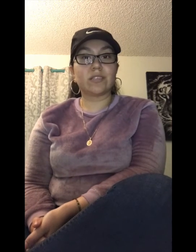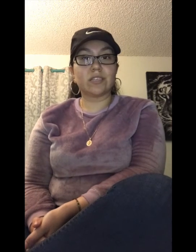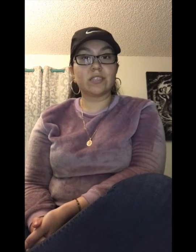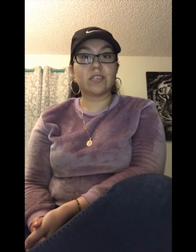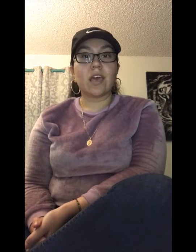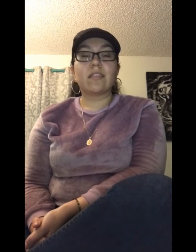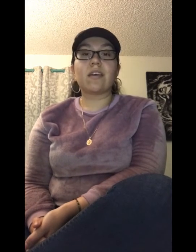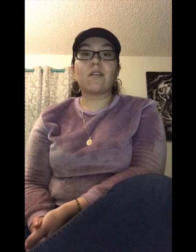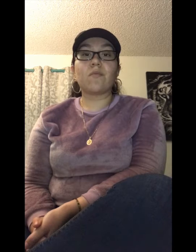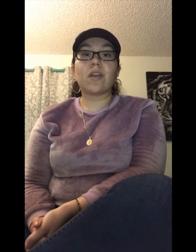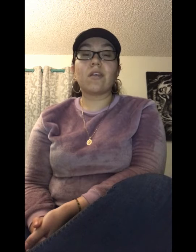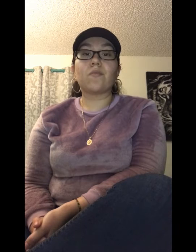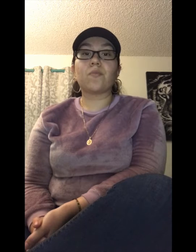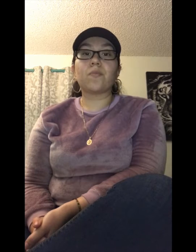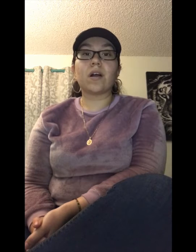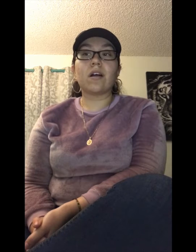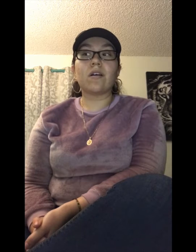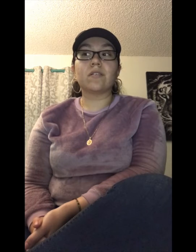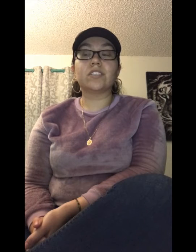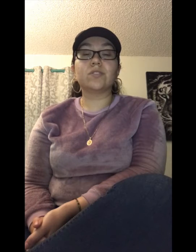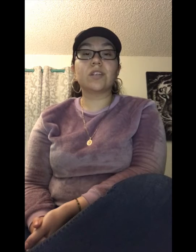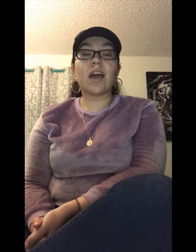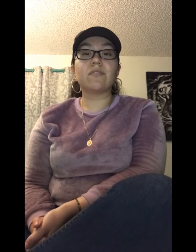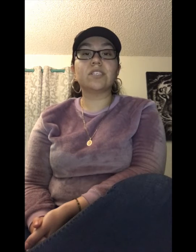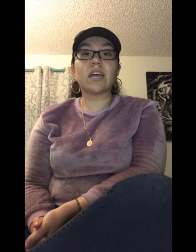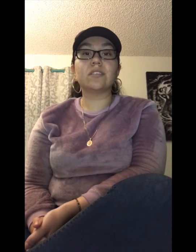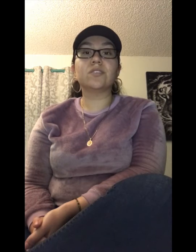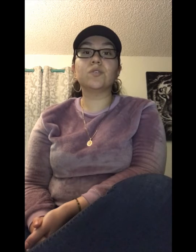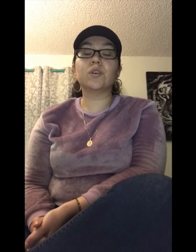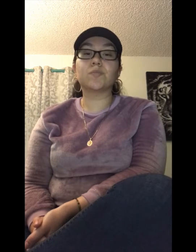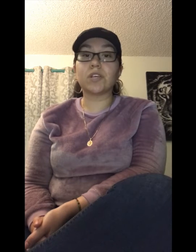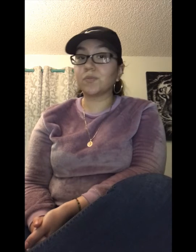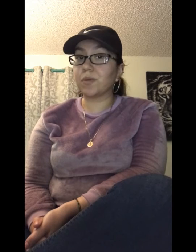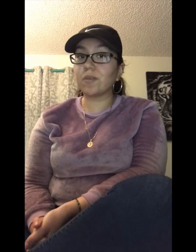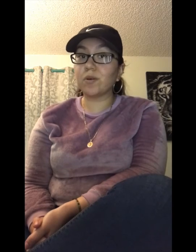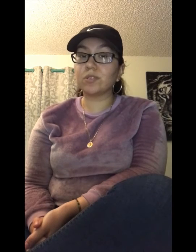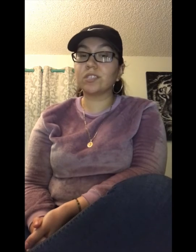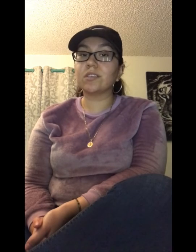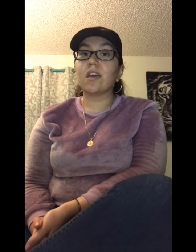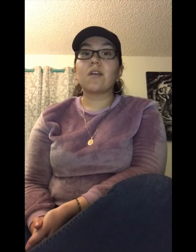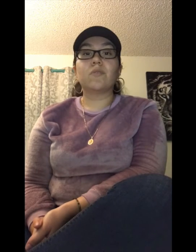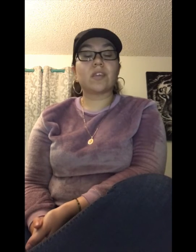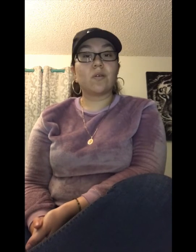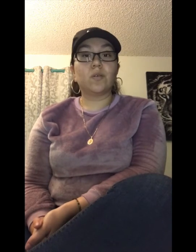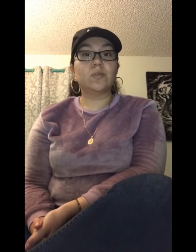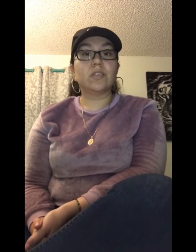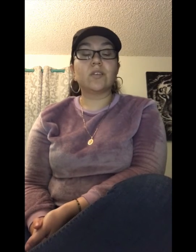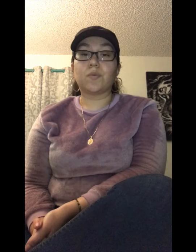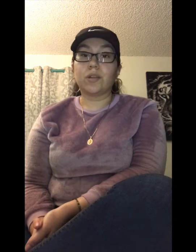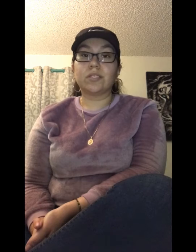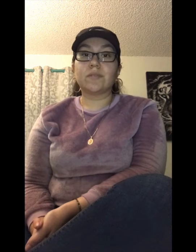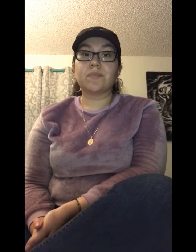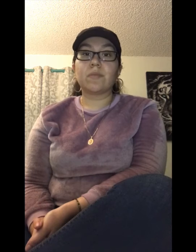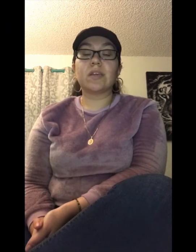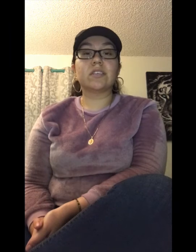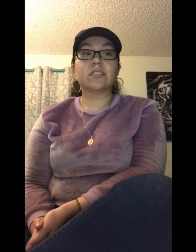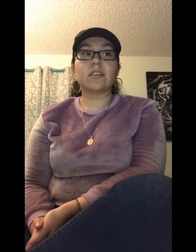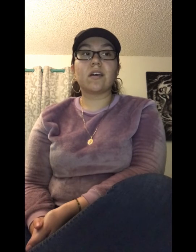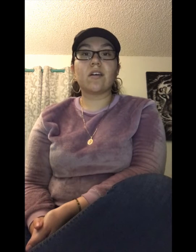sessions. That way, children have the chance to express big emotions without using their words. Because